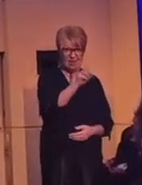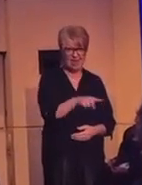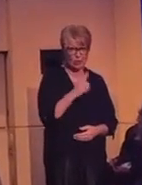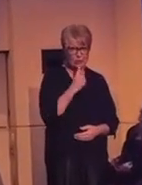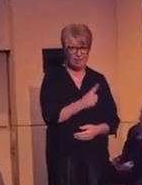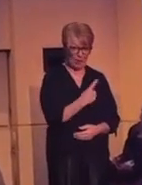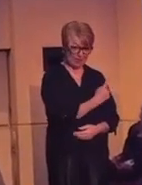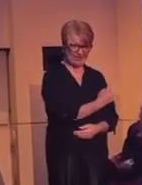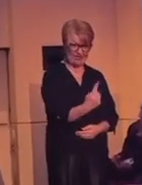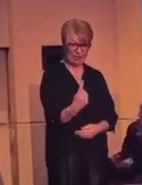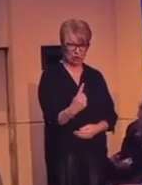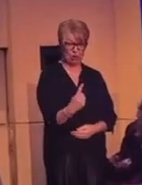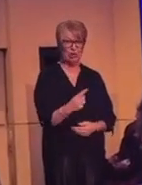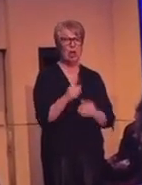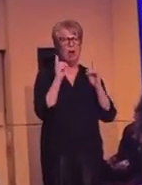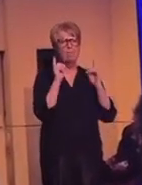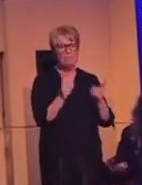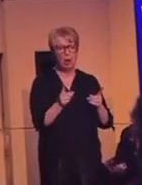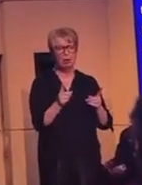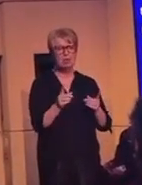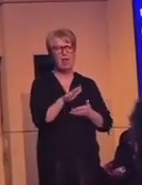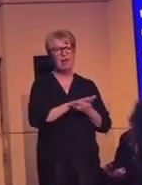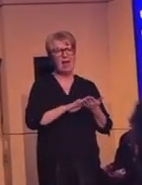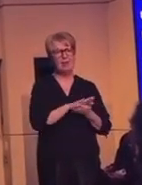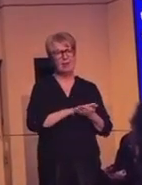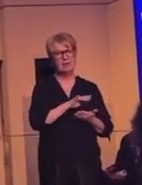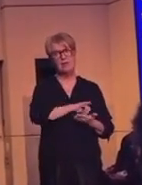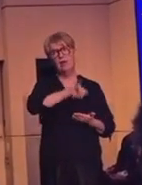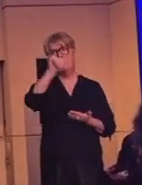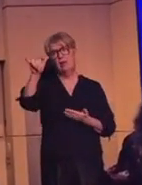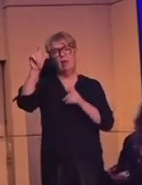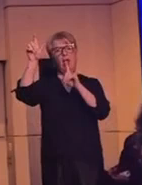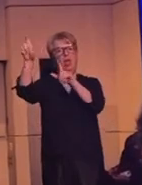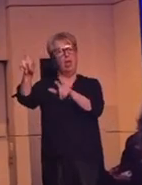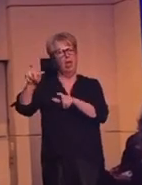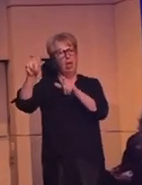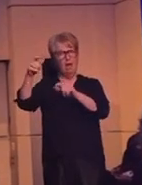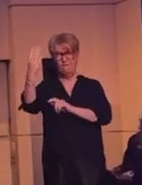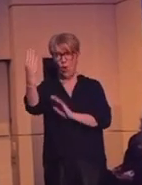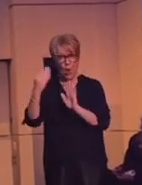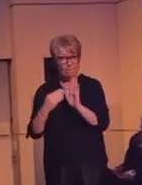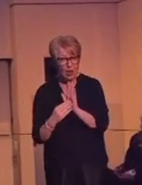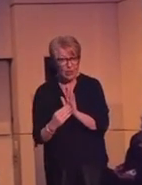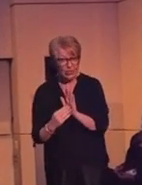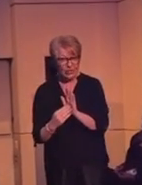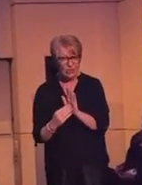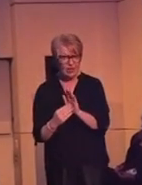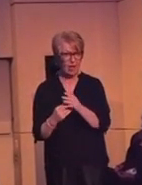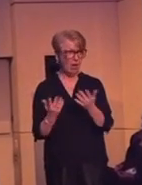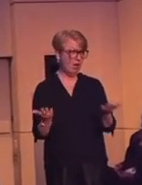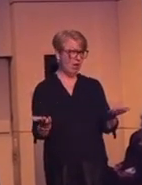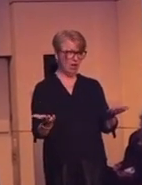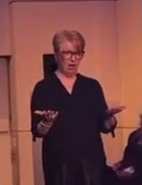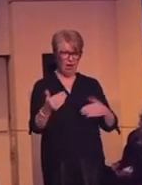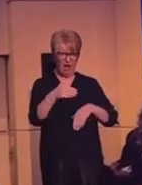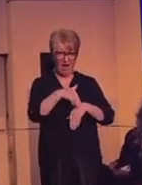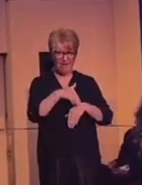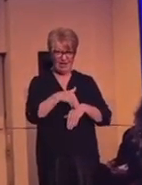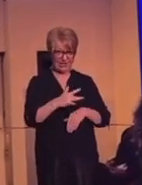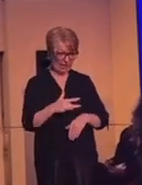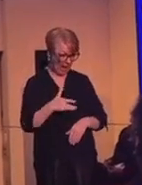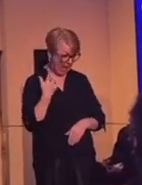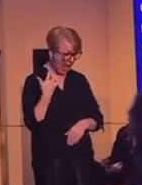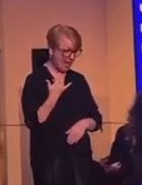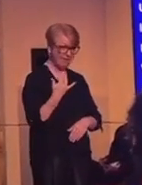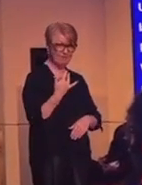the patient no longer needs to stay in the UK for approximately 4 months, which is a huge impact to the patient,